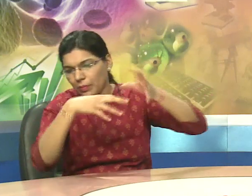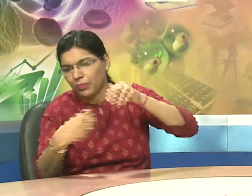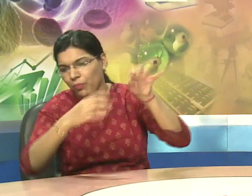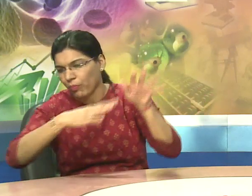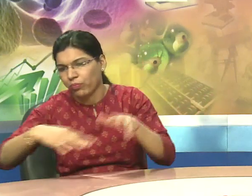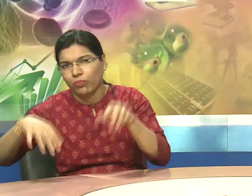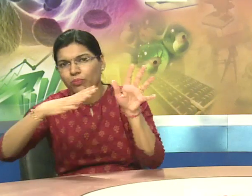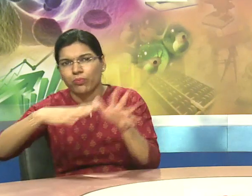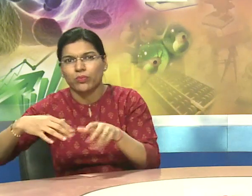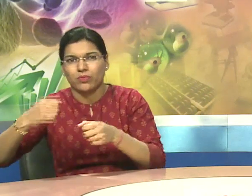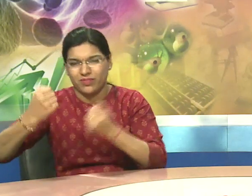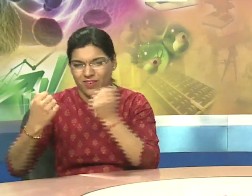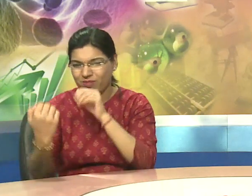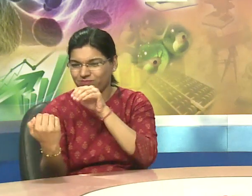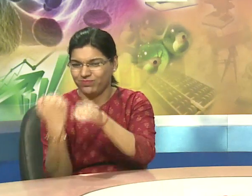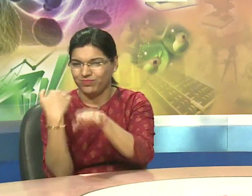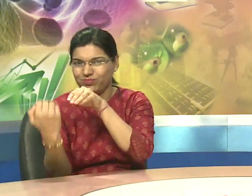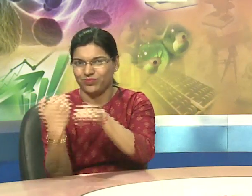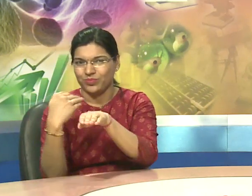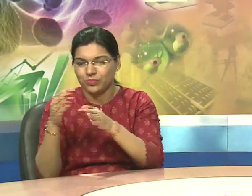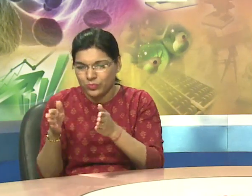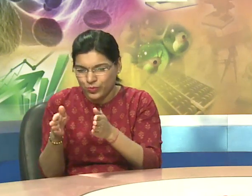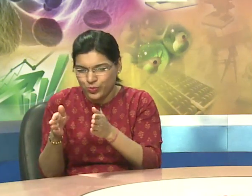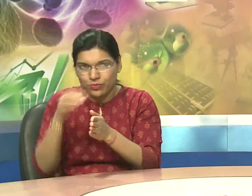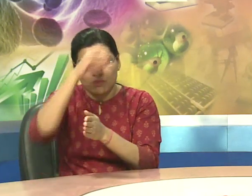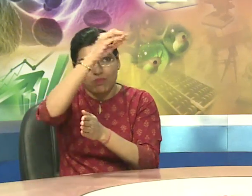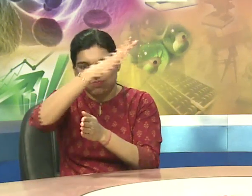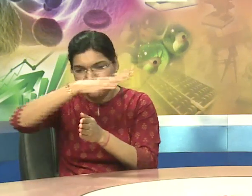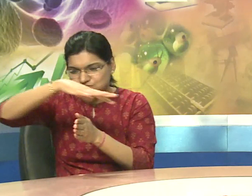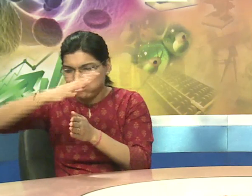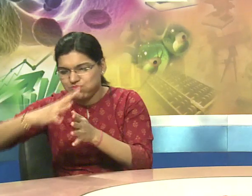the part of a mountain breaks and moves towards the land